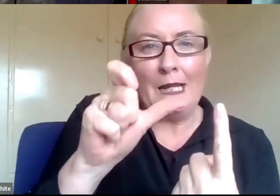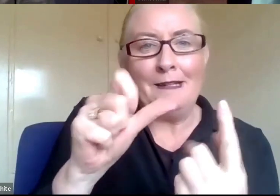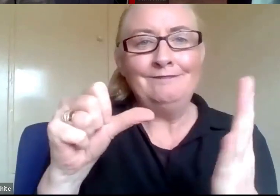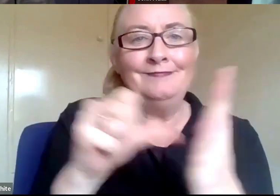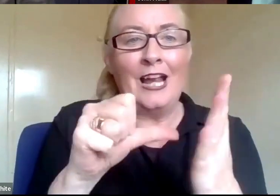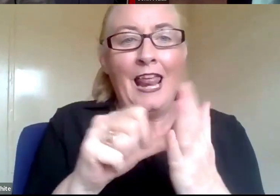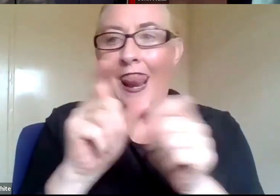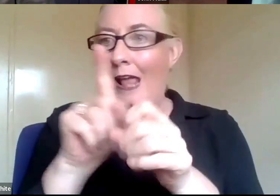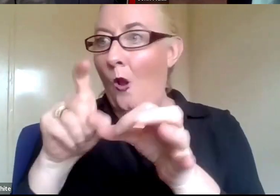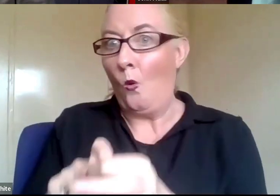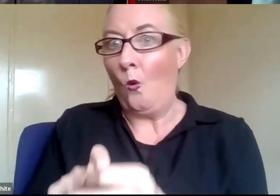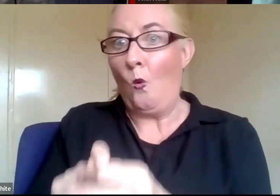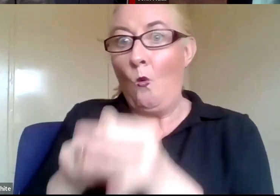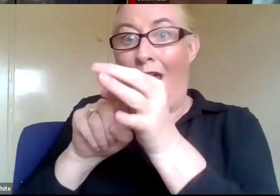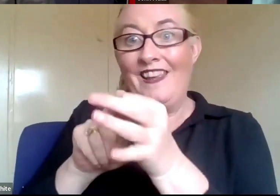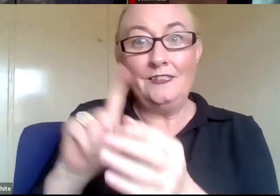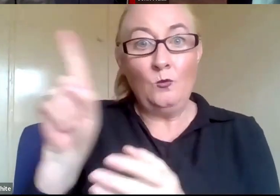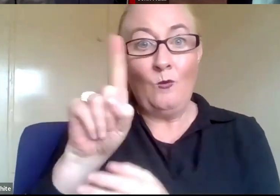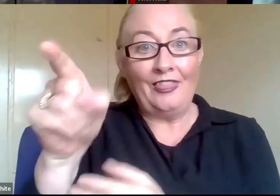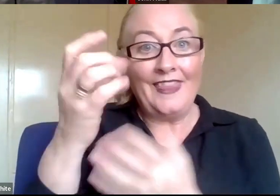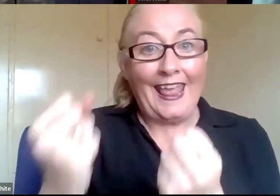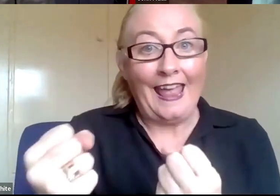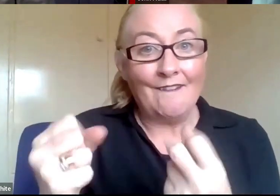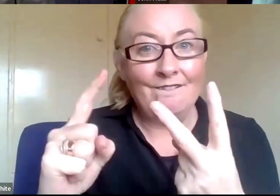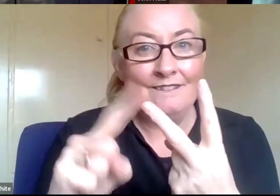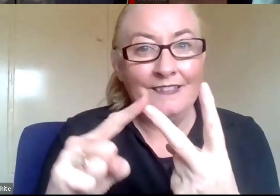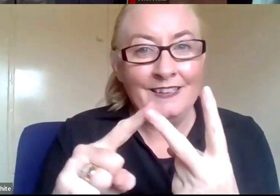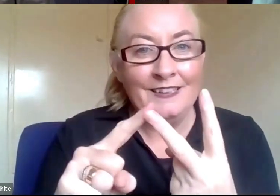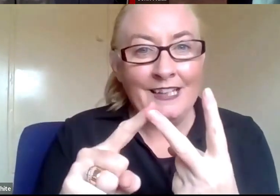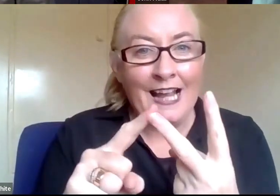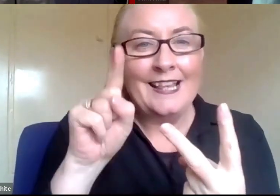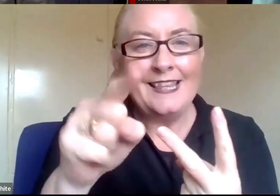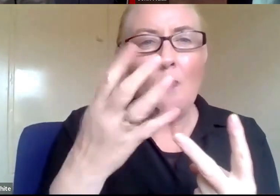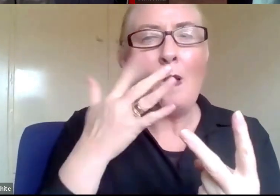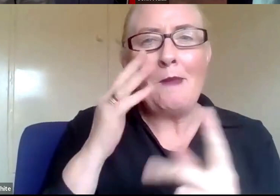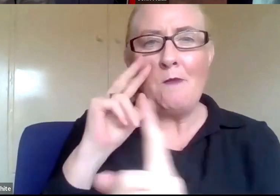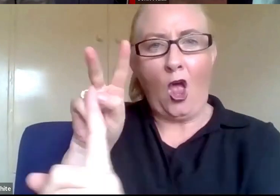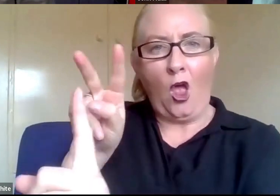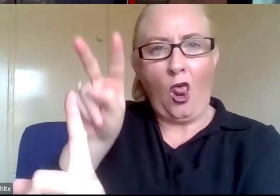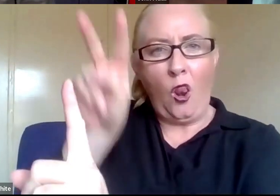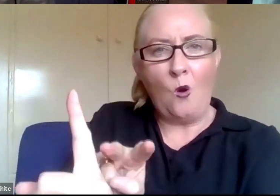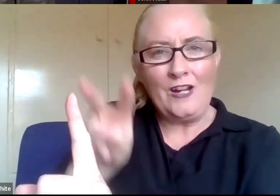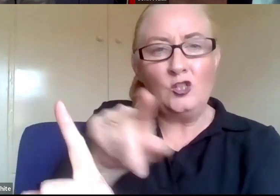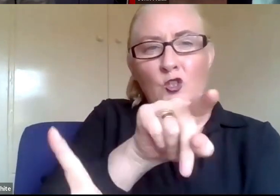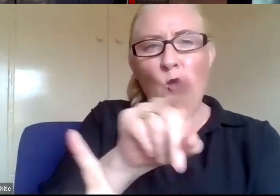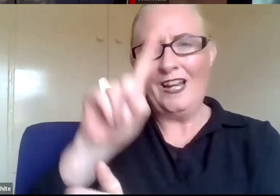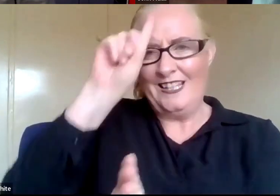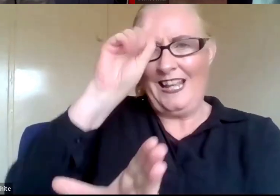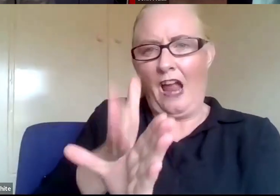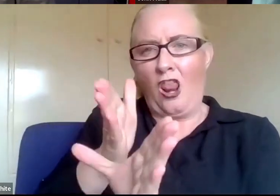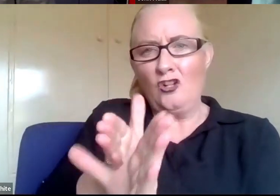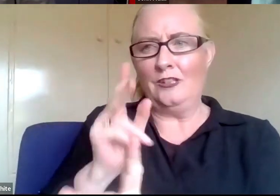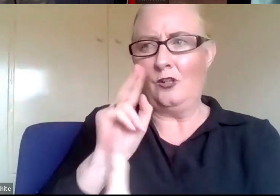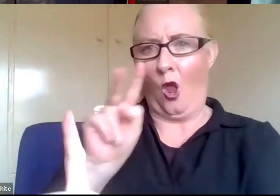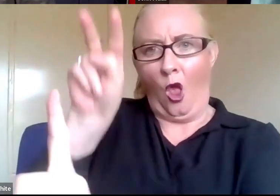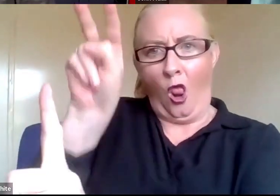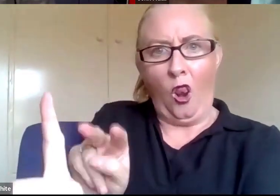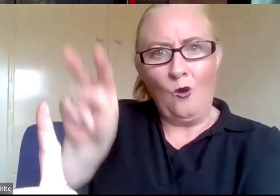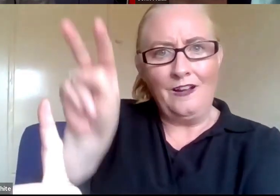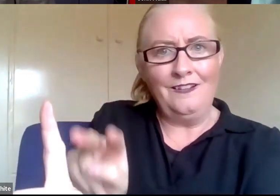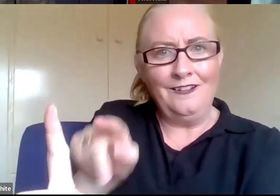it in modern times, they seem to find lots of differences between the various approaches.